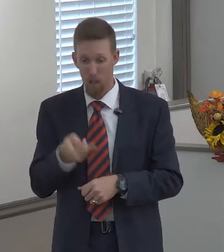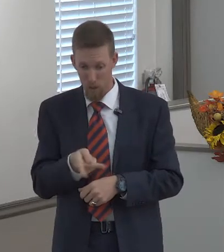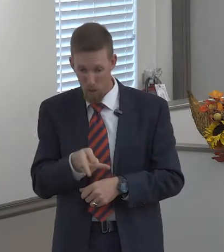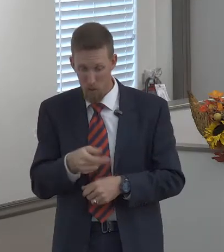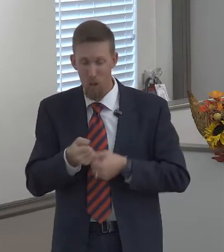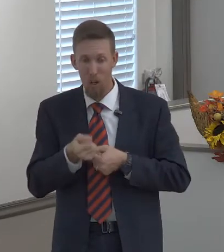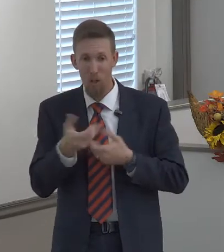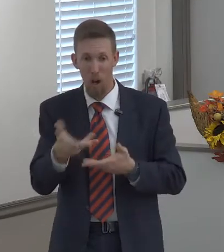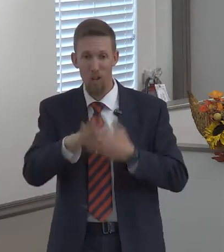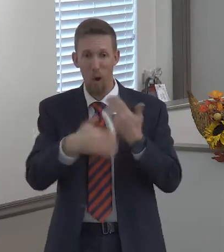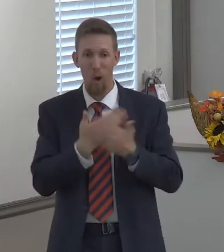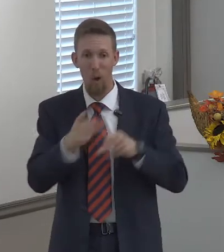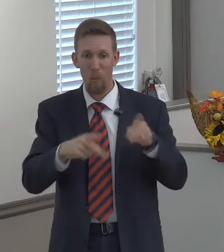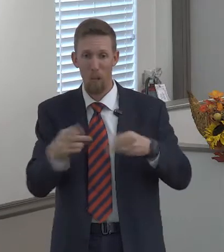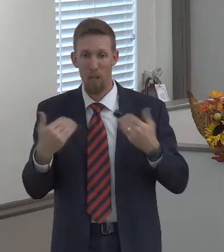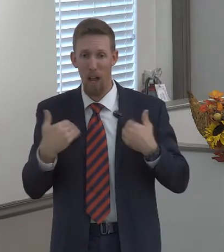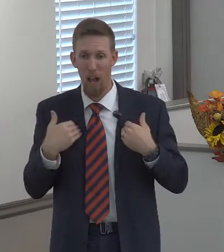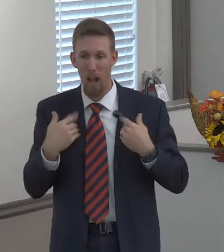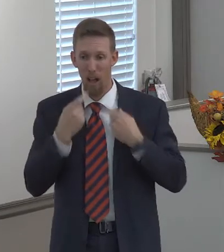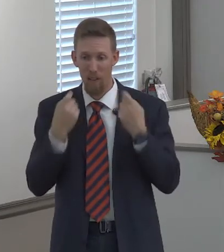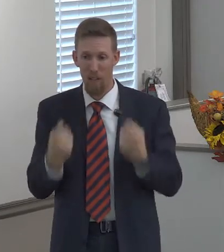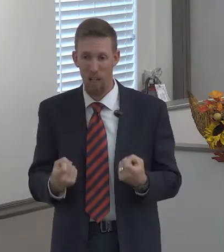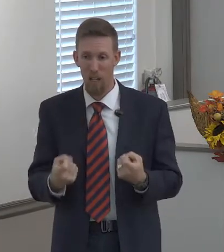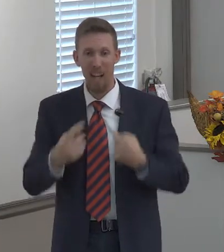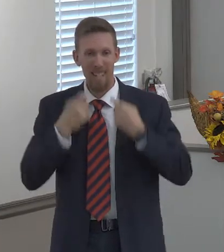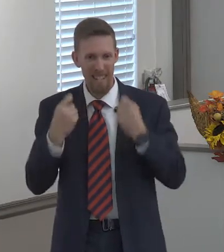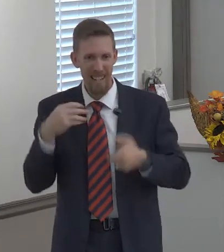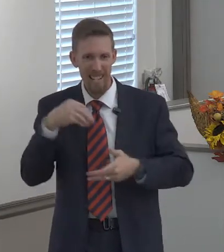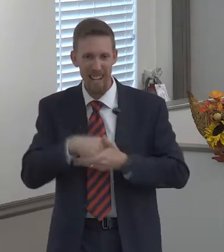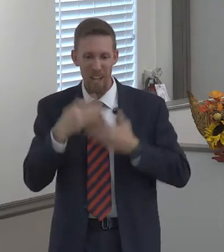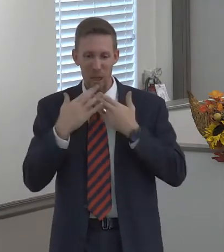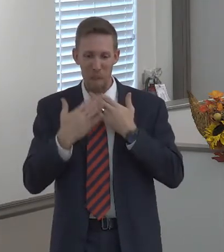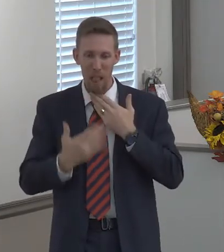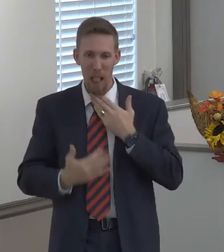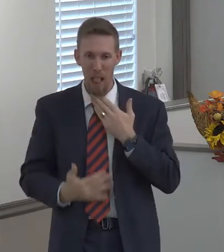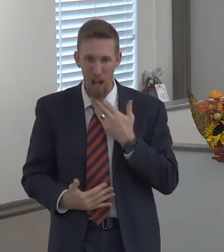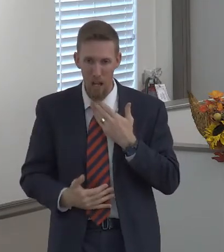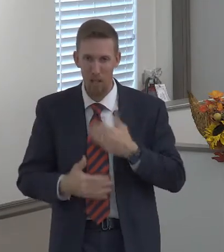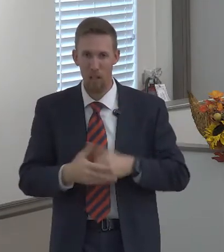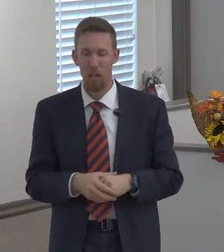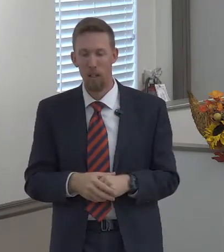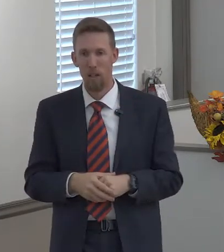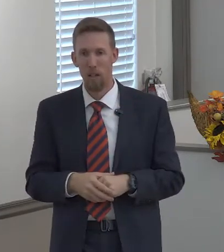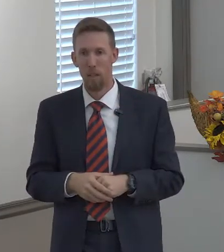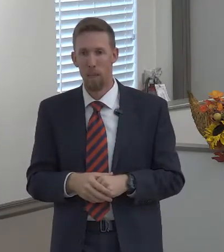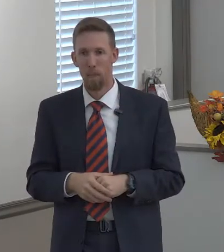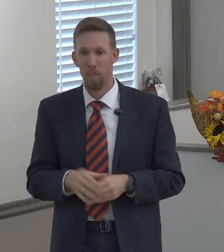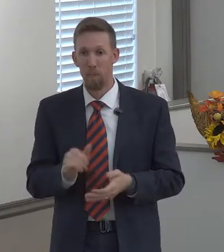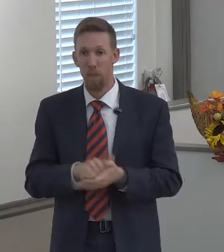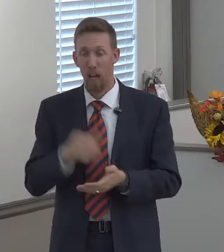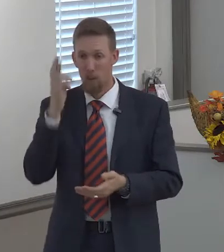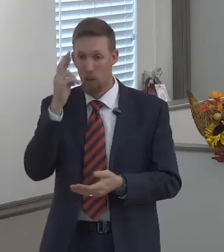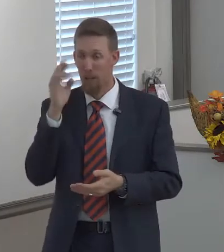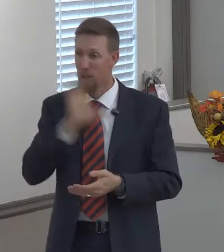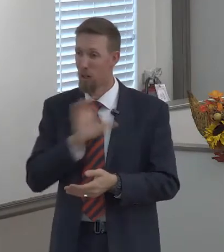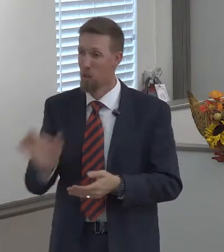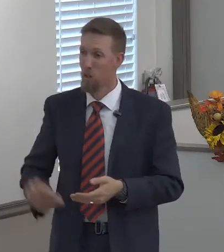And you go, wow, I didn't think I was that bad. We're not talking about bad, we're talking about